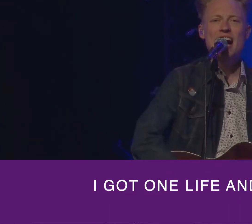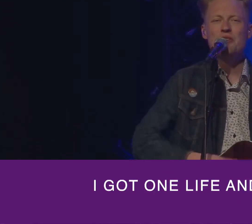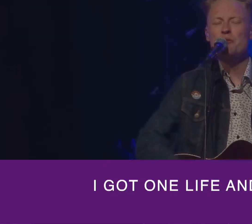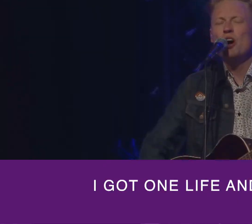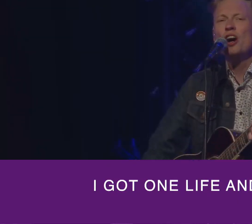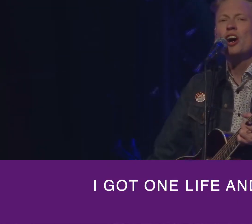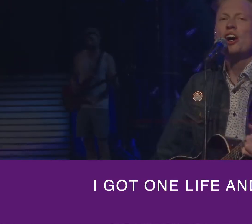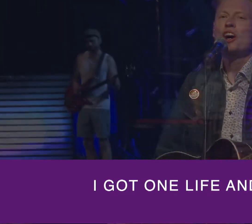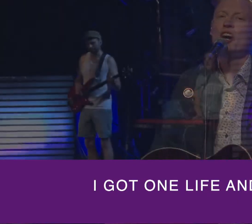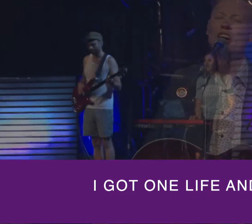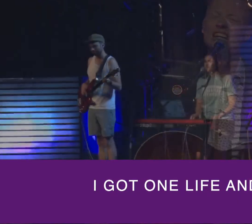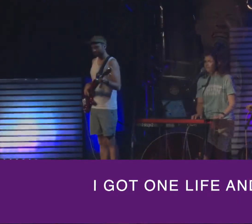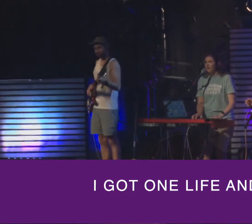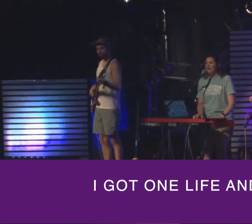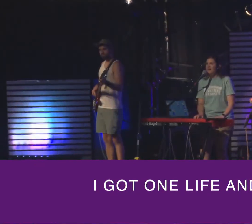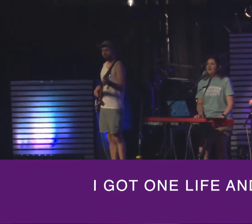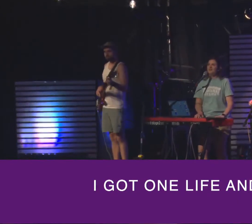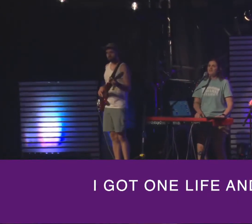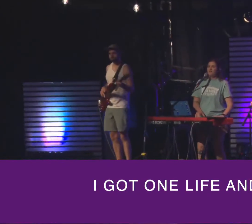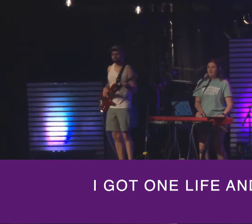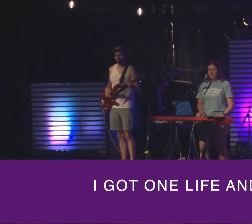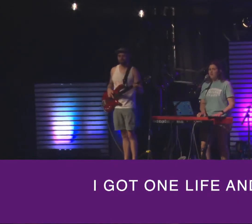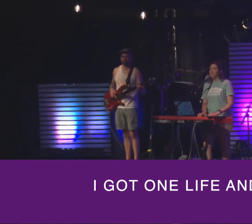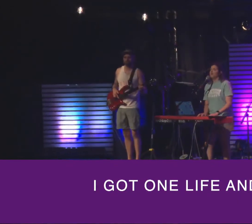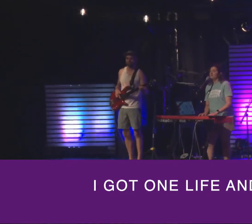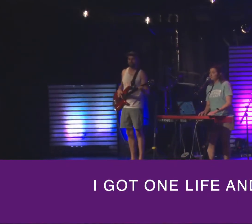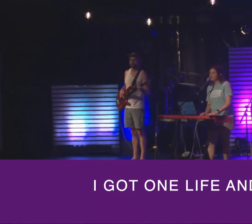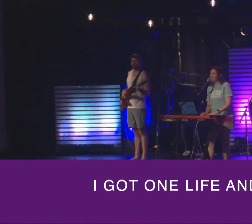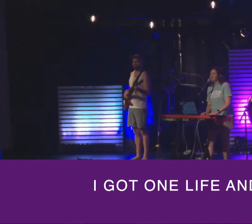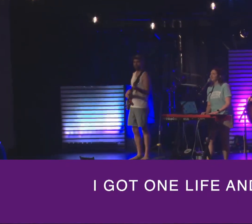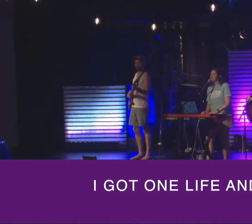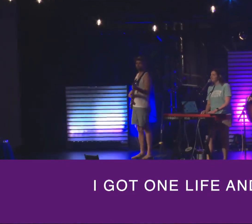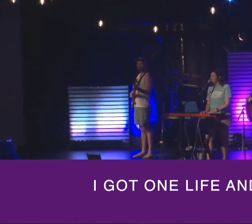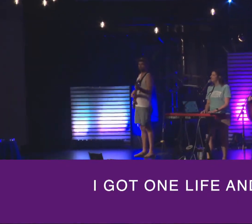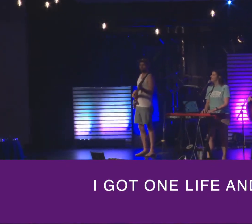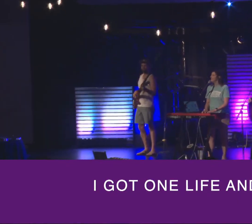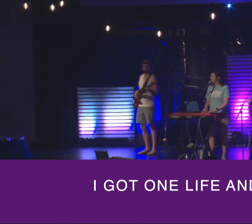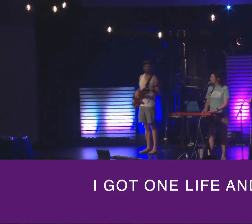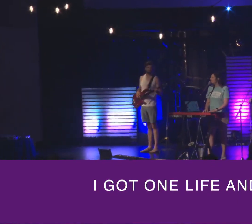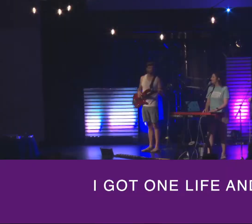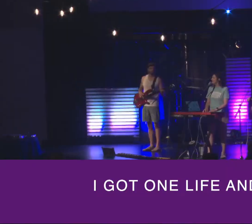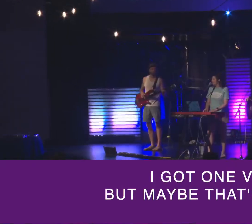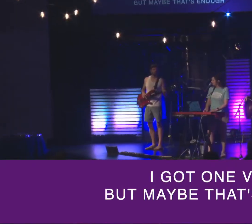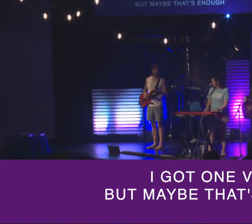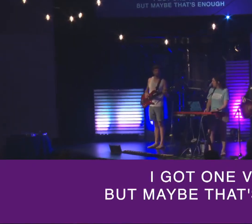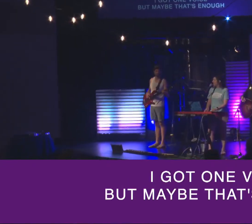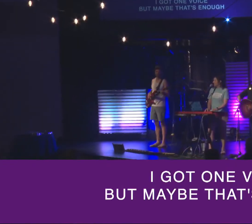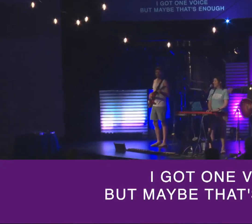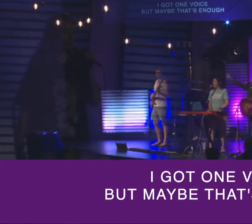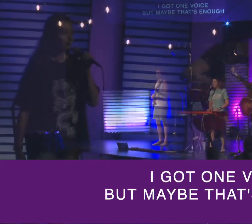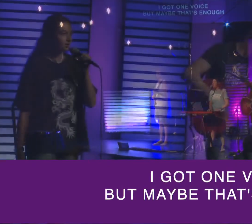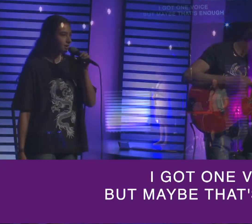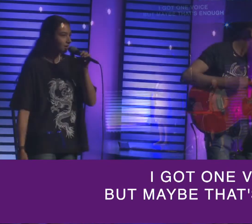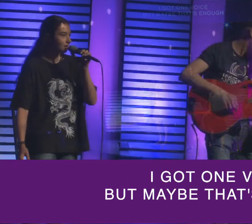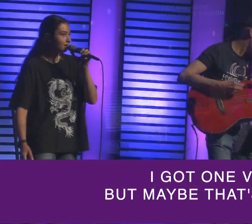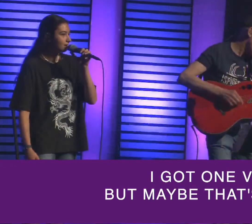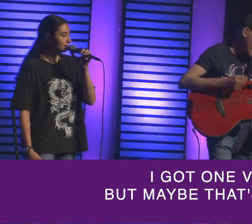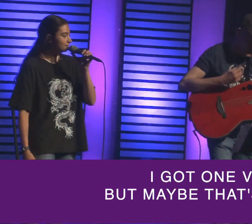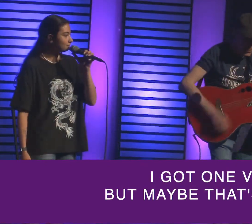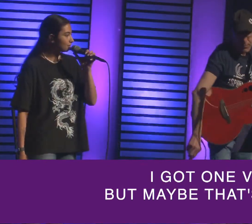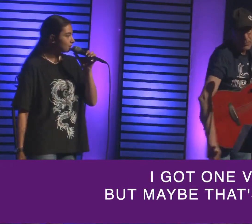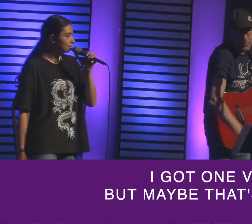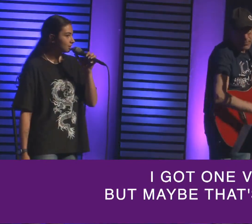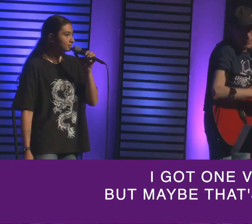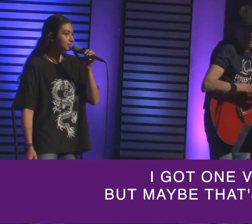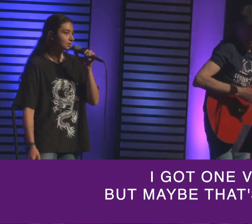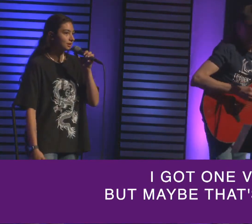I got one life and one love. I got